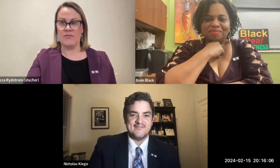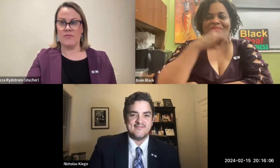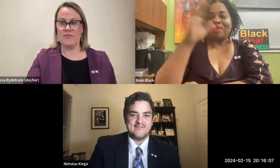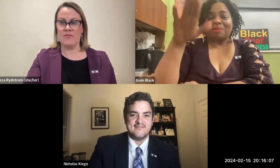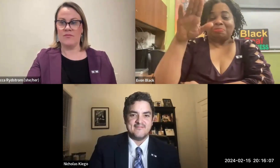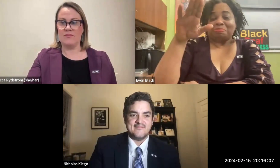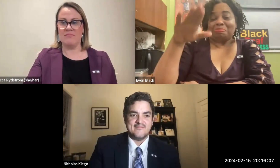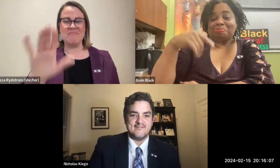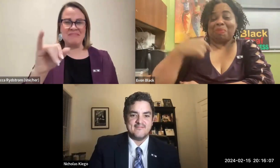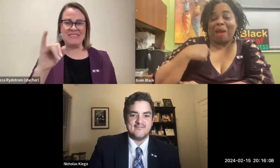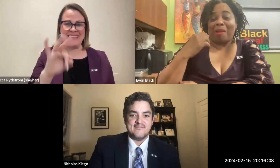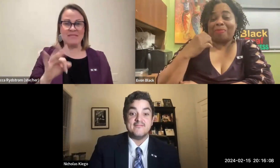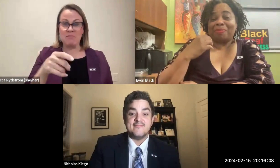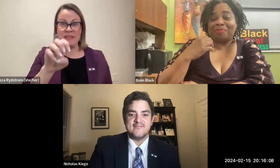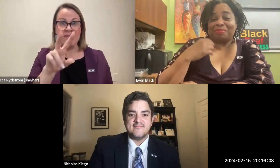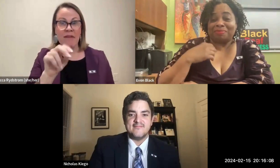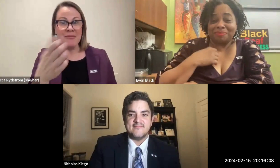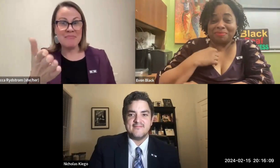in the chat.